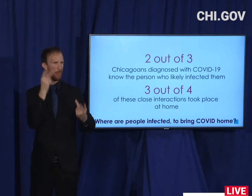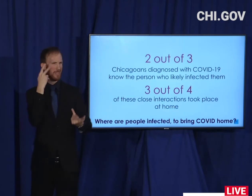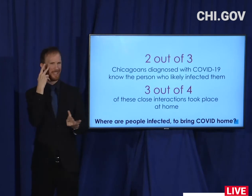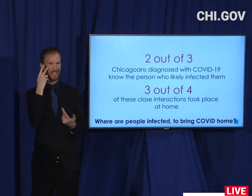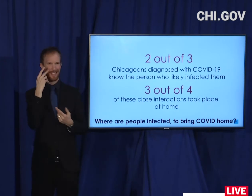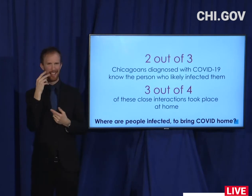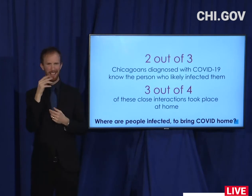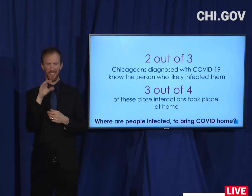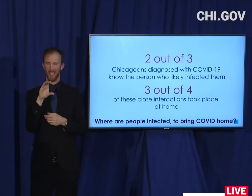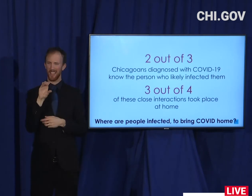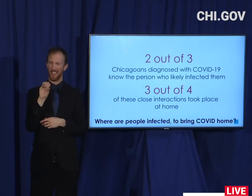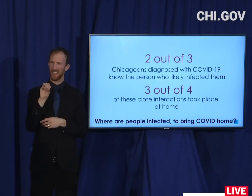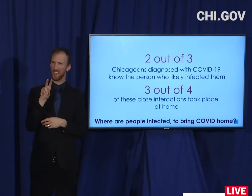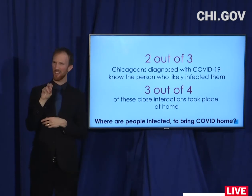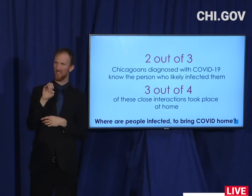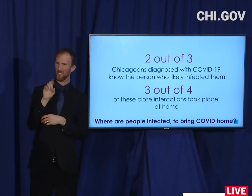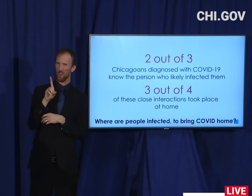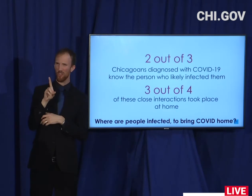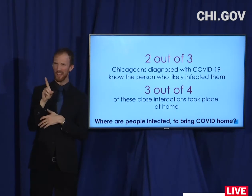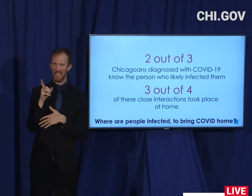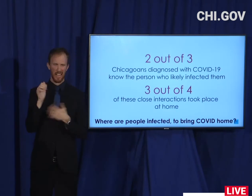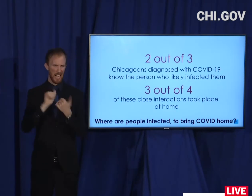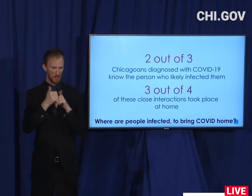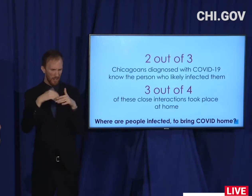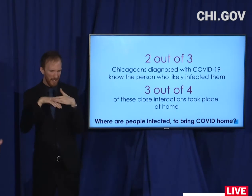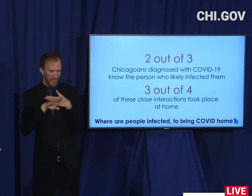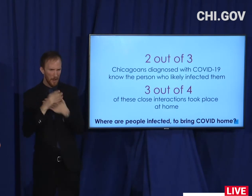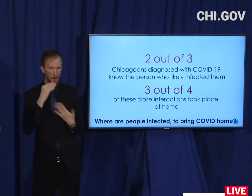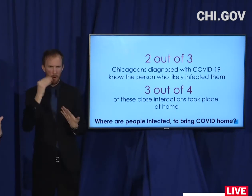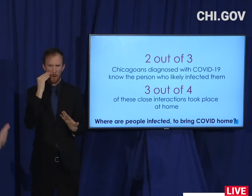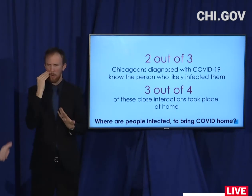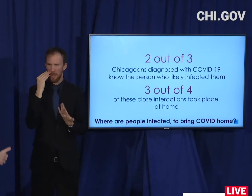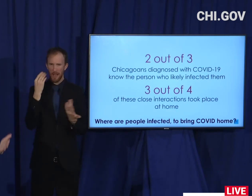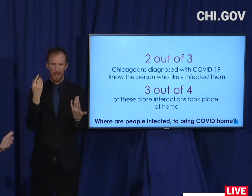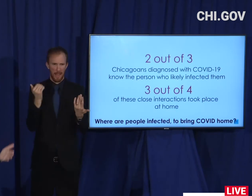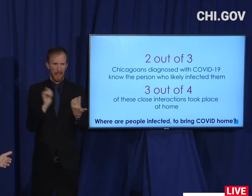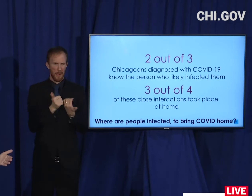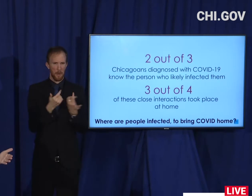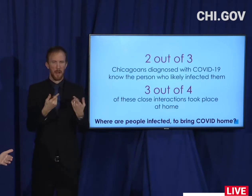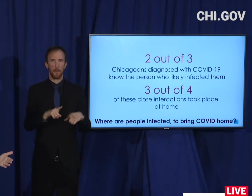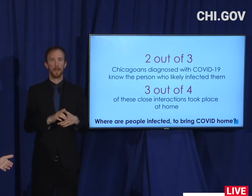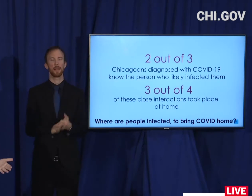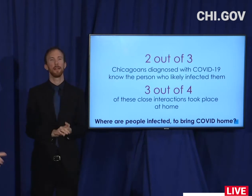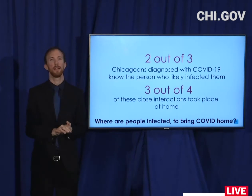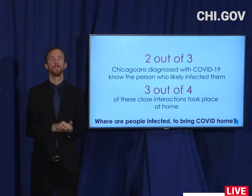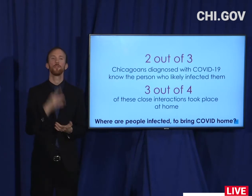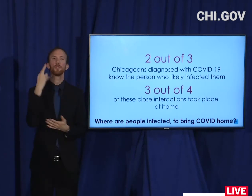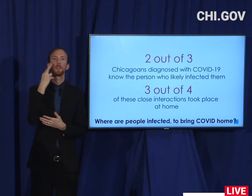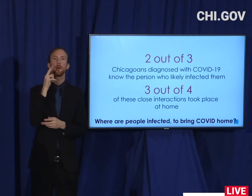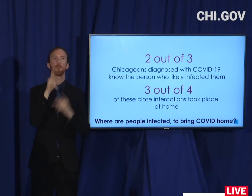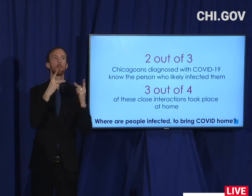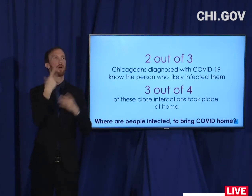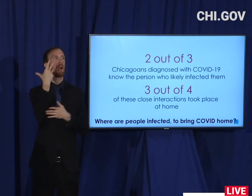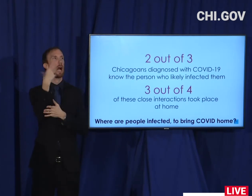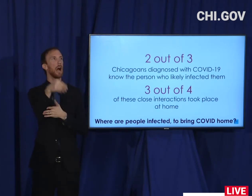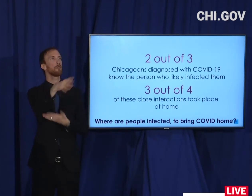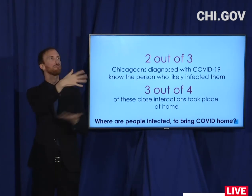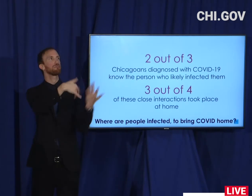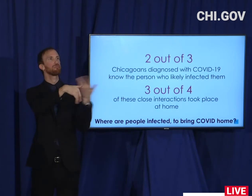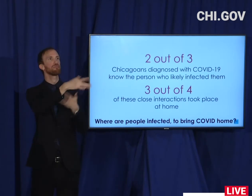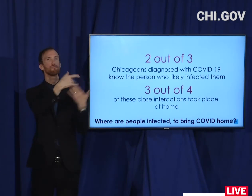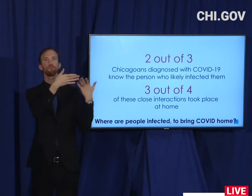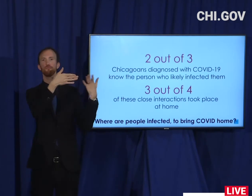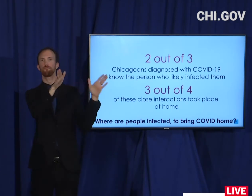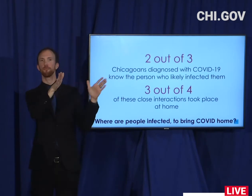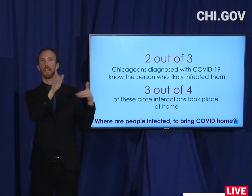Because COVID does not arise newly in homes. People are out being infected in community and then bringing it home to where